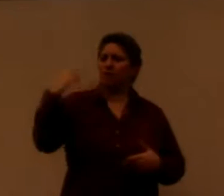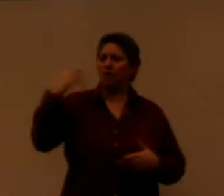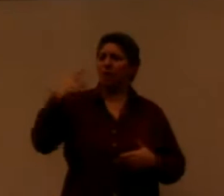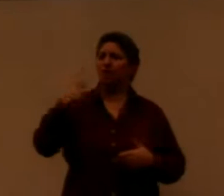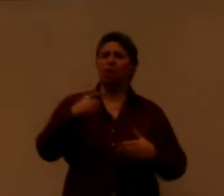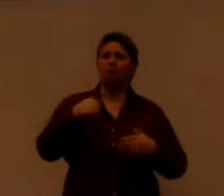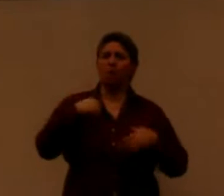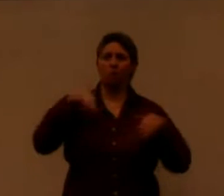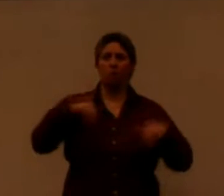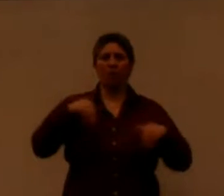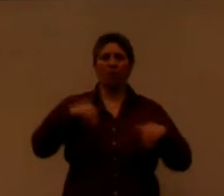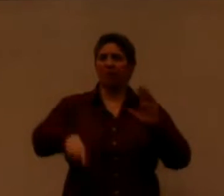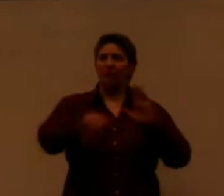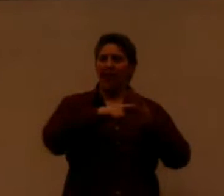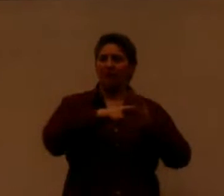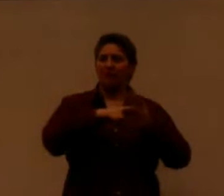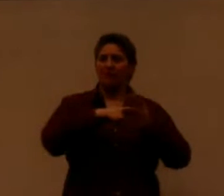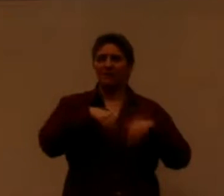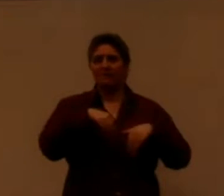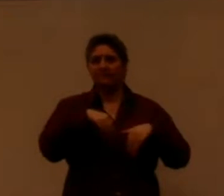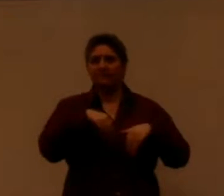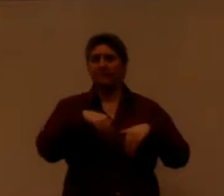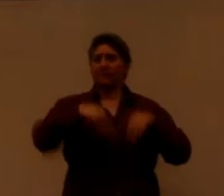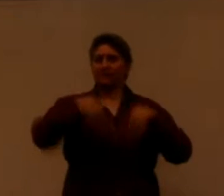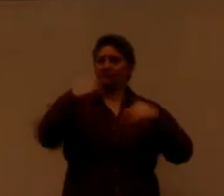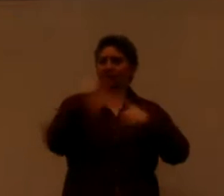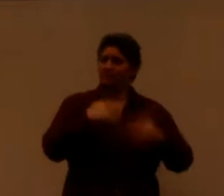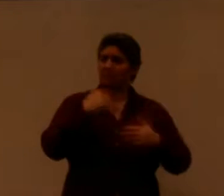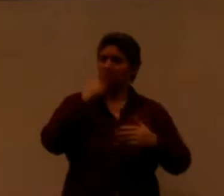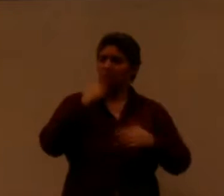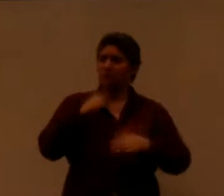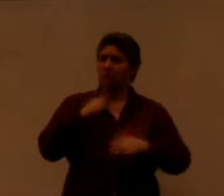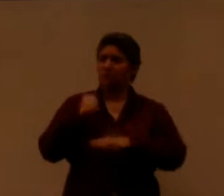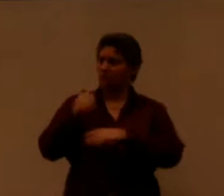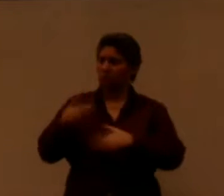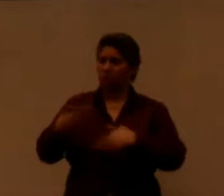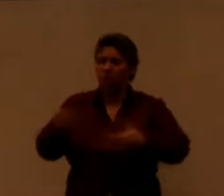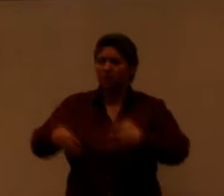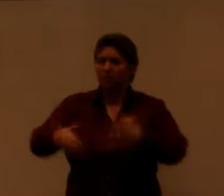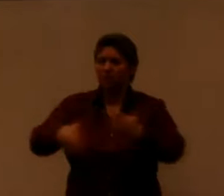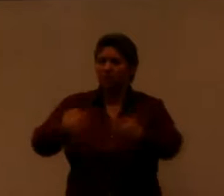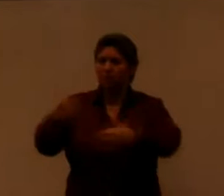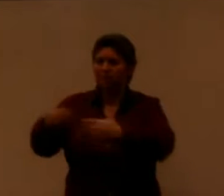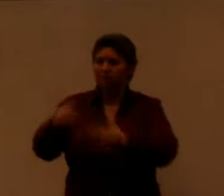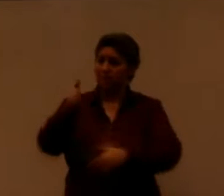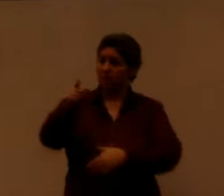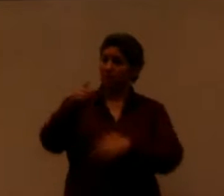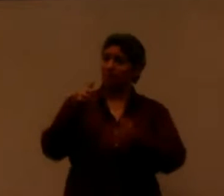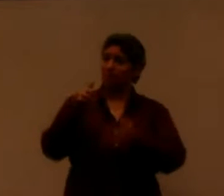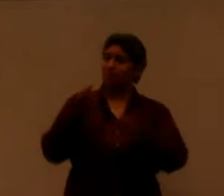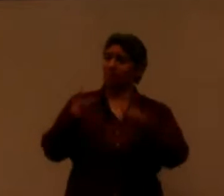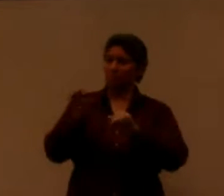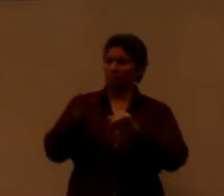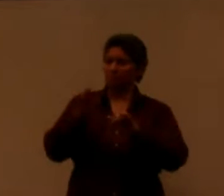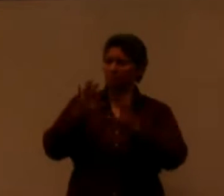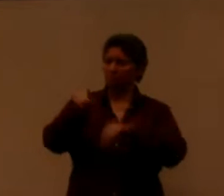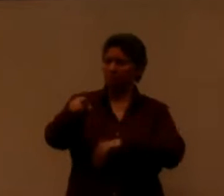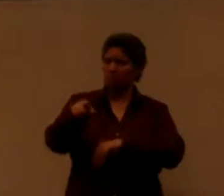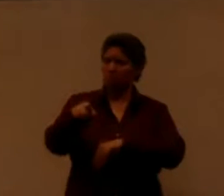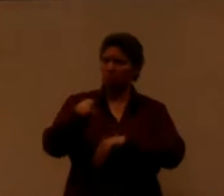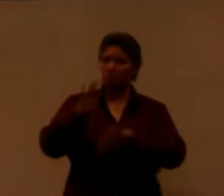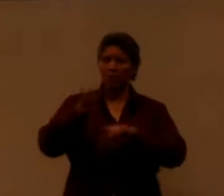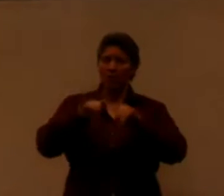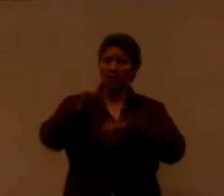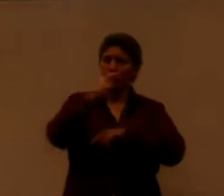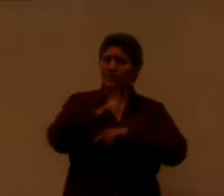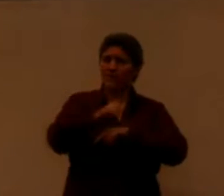You might remember Helen said earlier that we don't have to wait for the Act, and we don't have to wait for this plan to start going. We can go on with things now. And